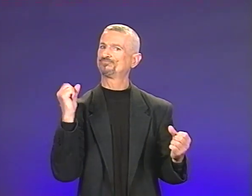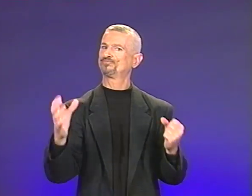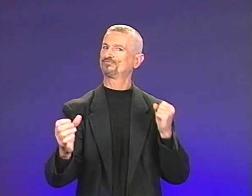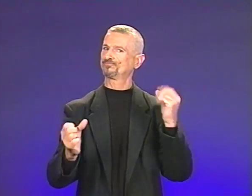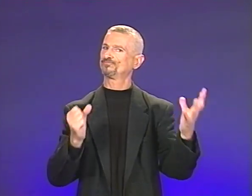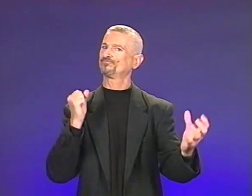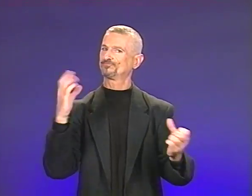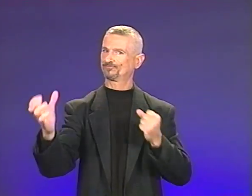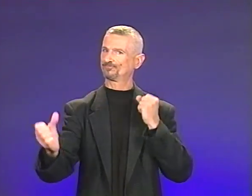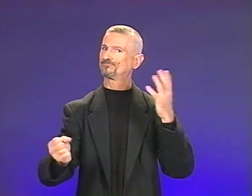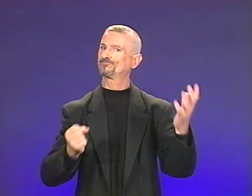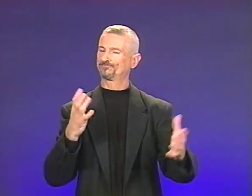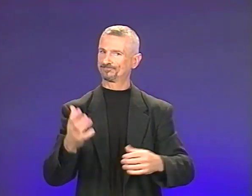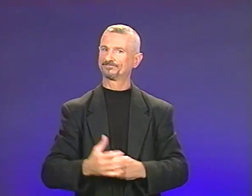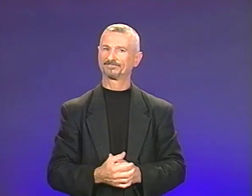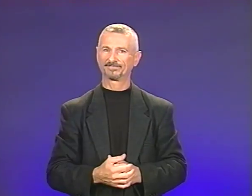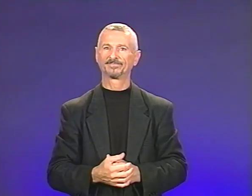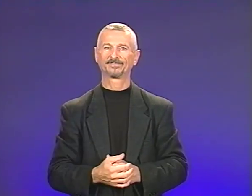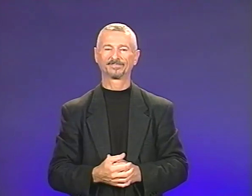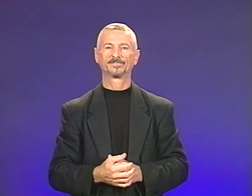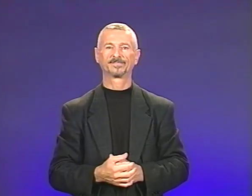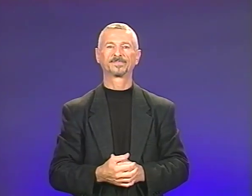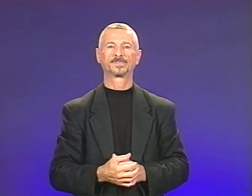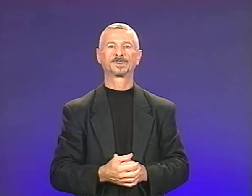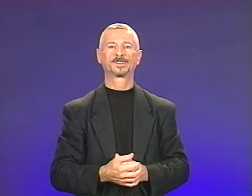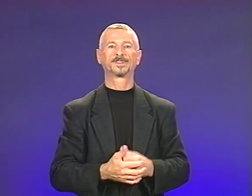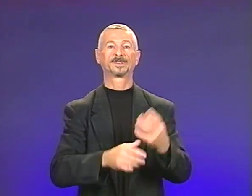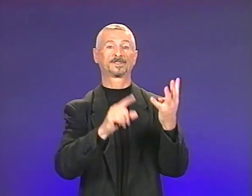and films have appeared which prominently feature the use of ASL.